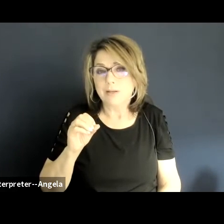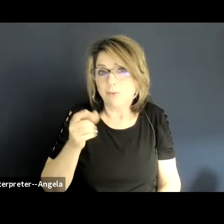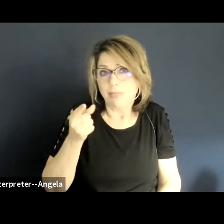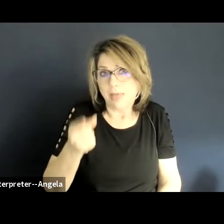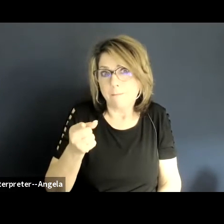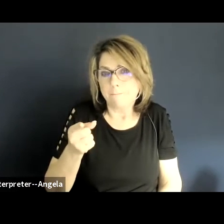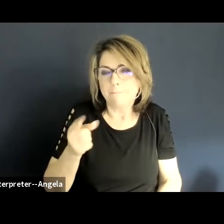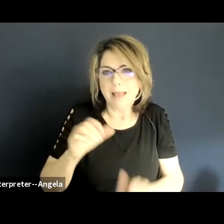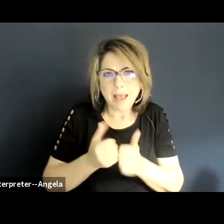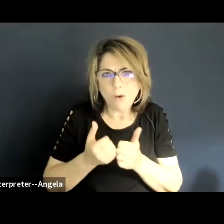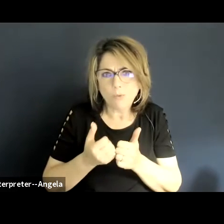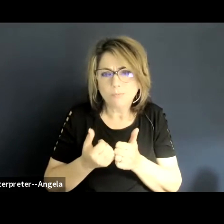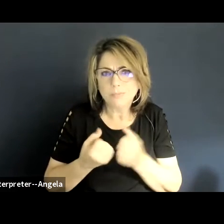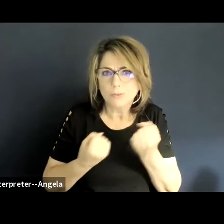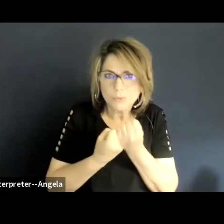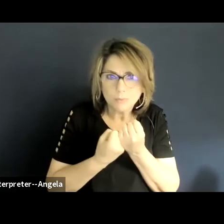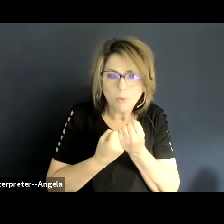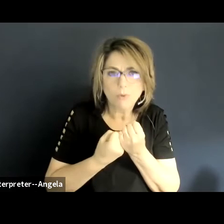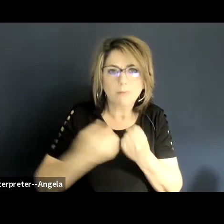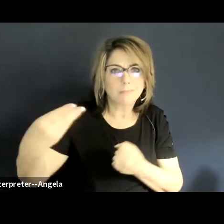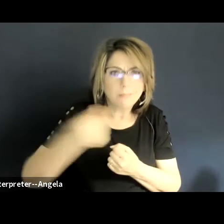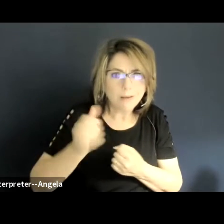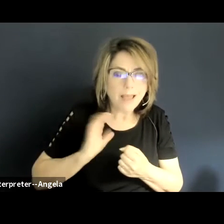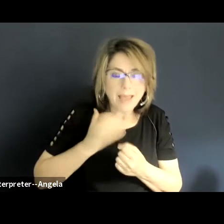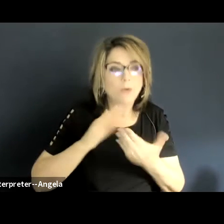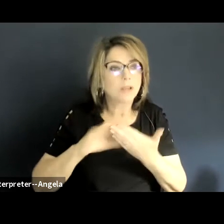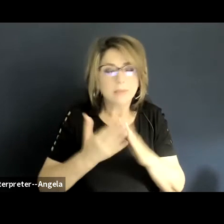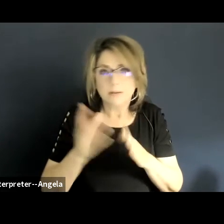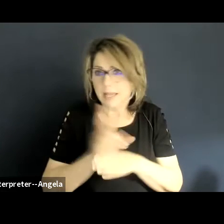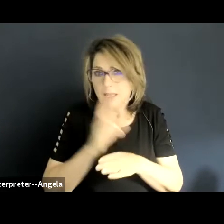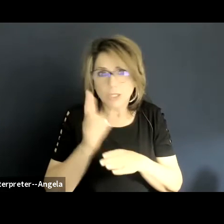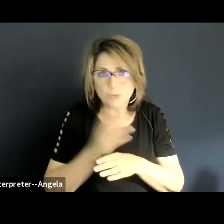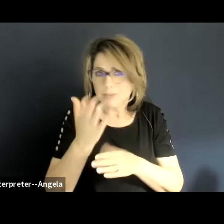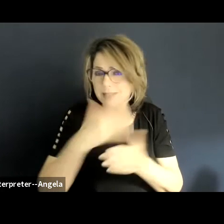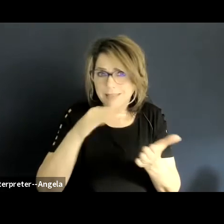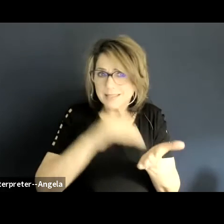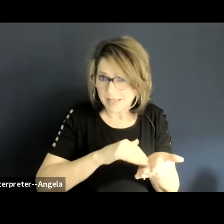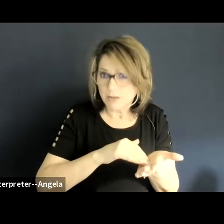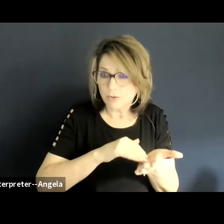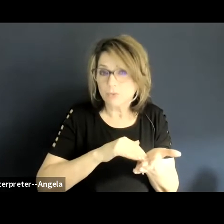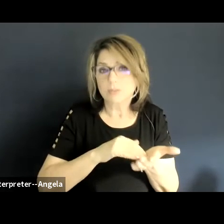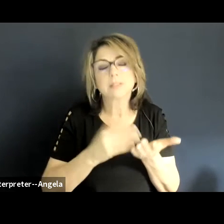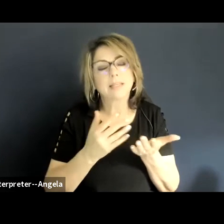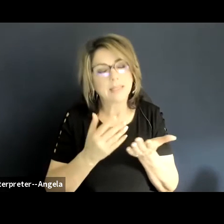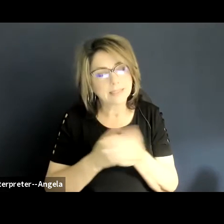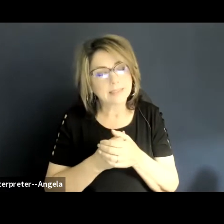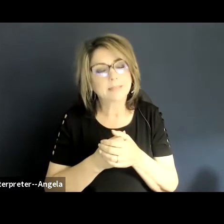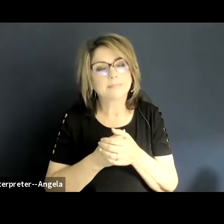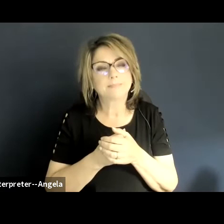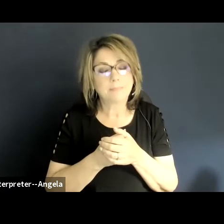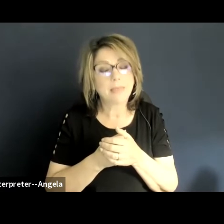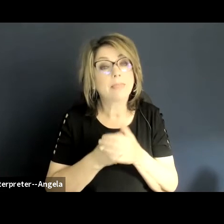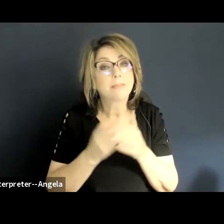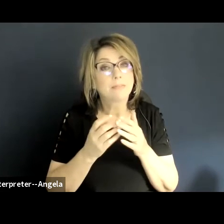on getting some funding to our community and utilizing the centers. And, you know, it's the